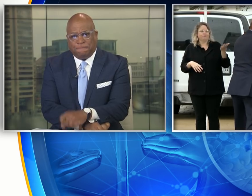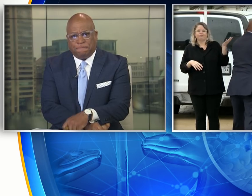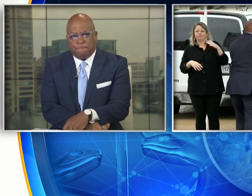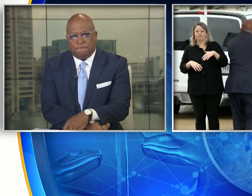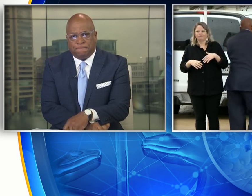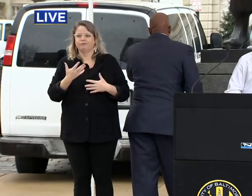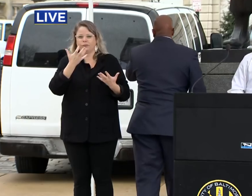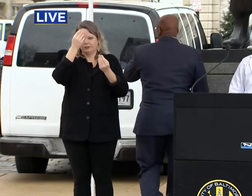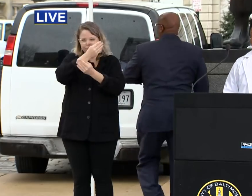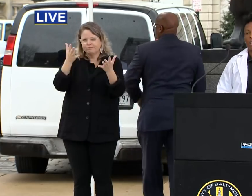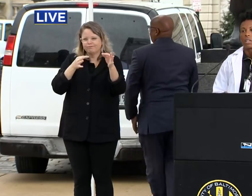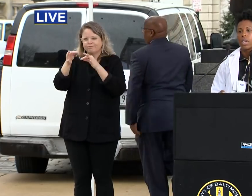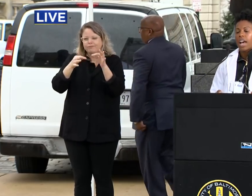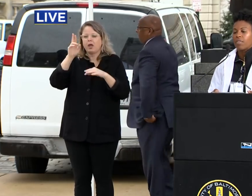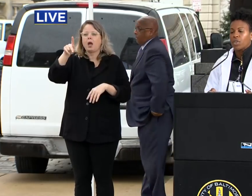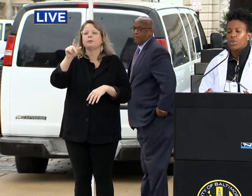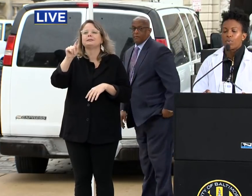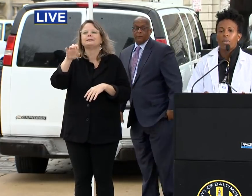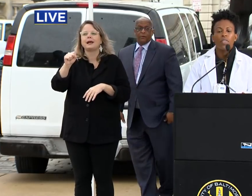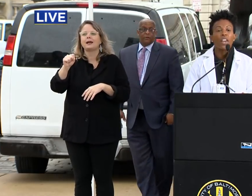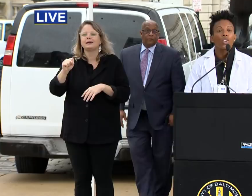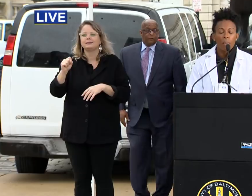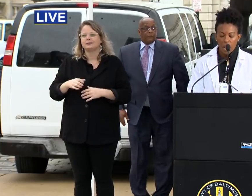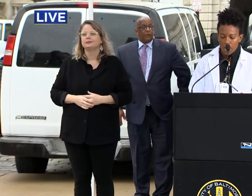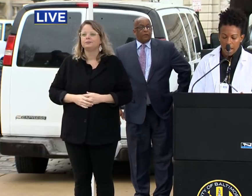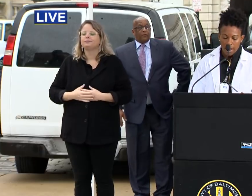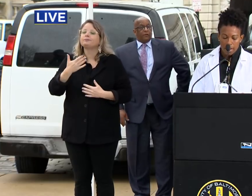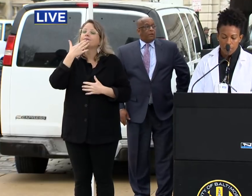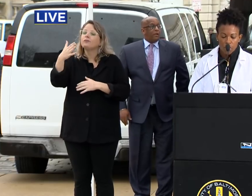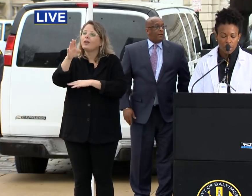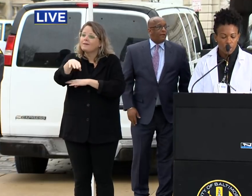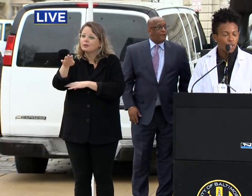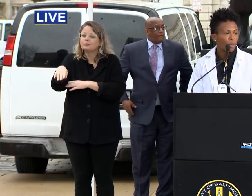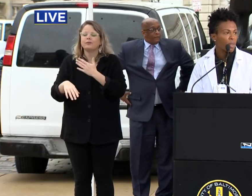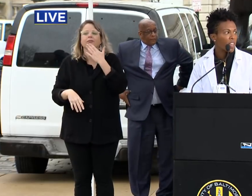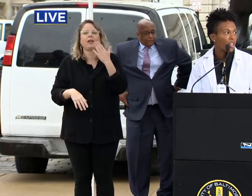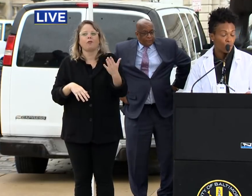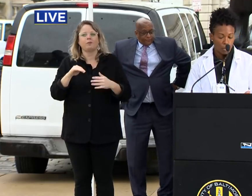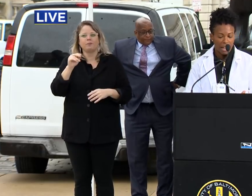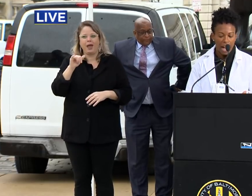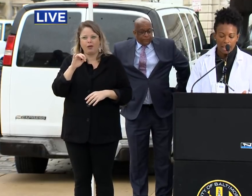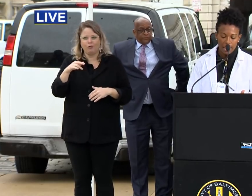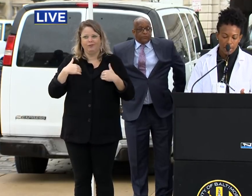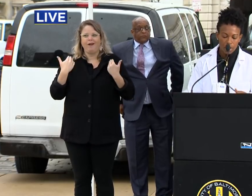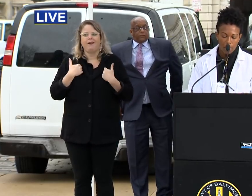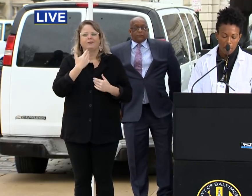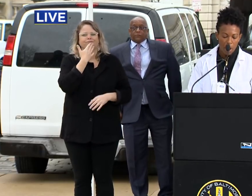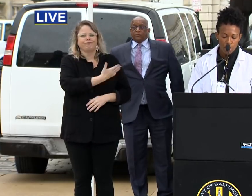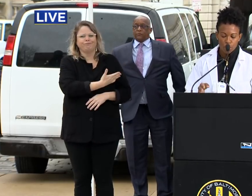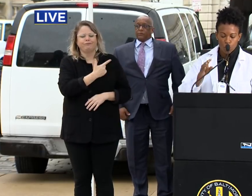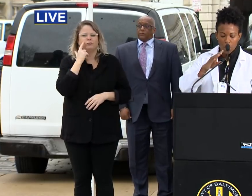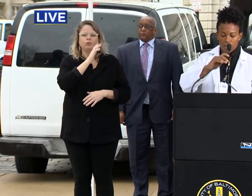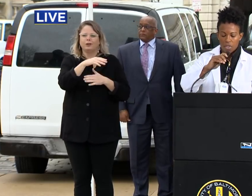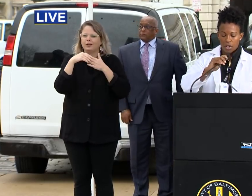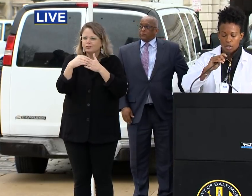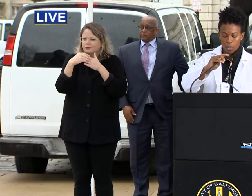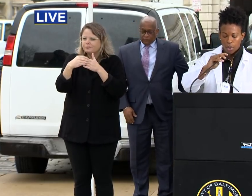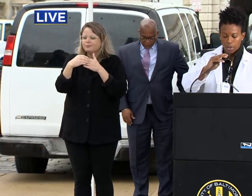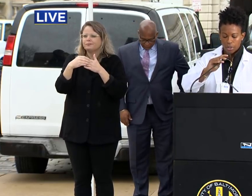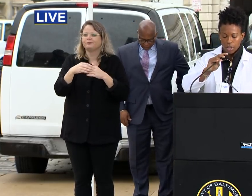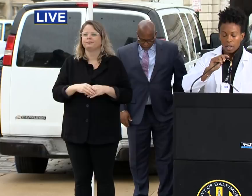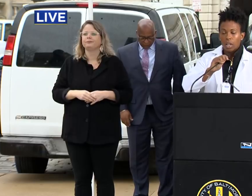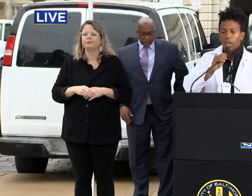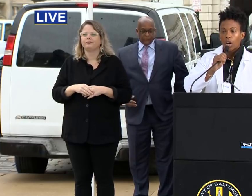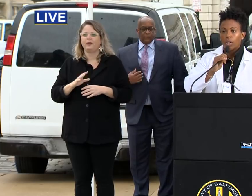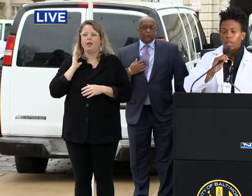listen. Good afternoon. Thank you, Mayor Young, for your leadership, and thank you to my colleagues and my partners who are here for their